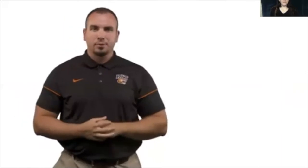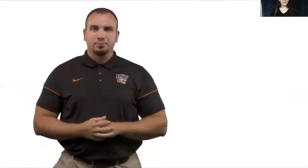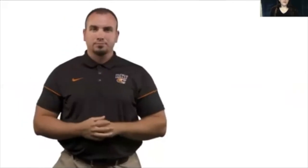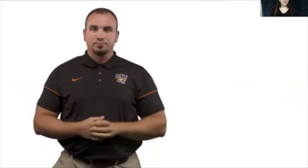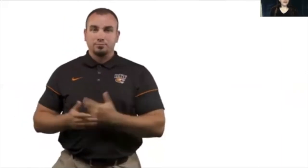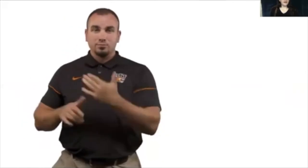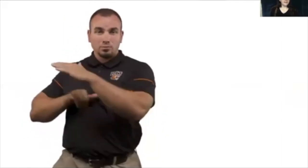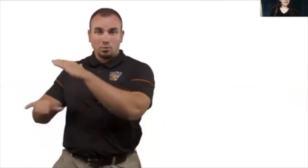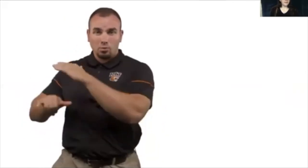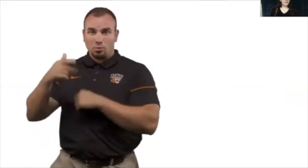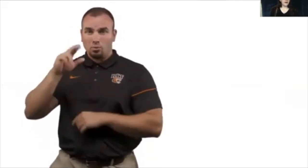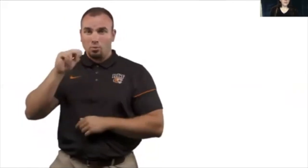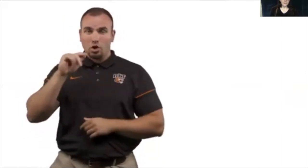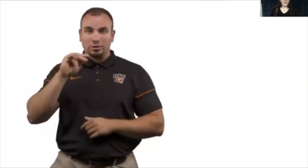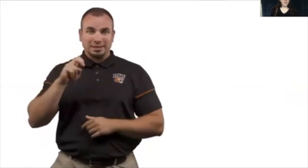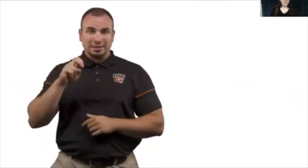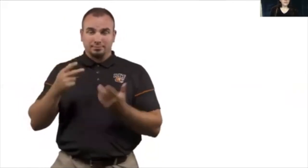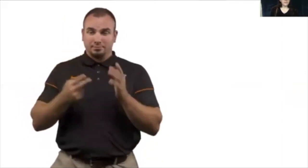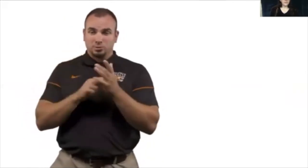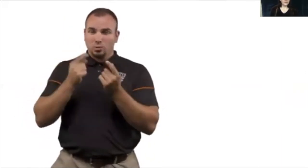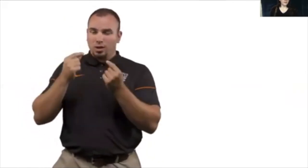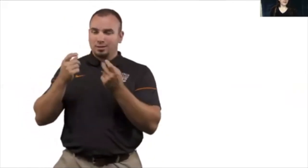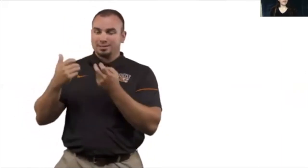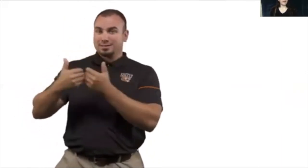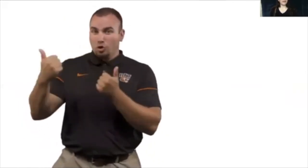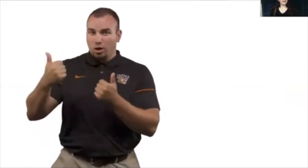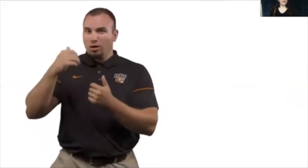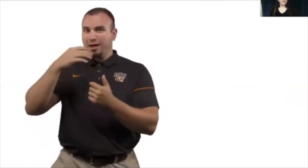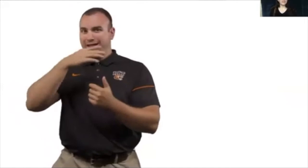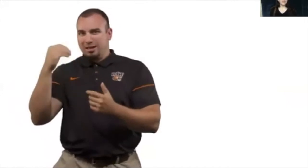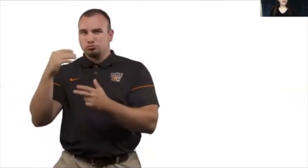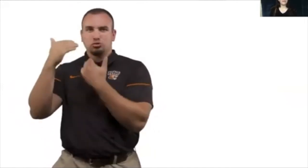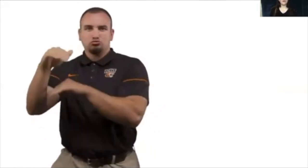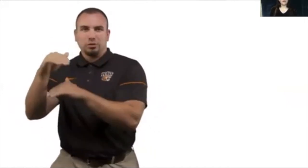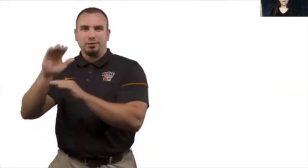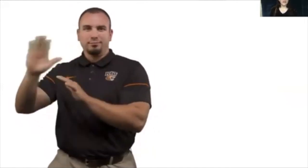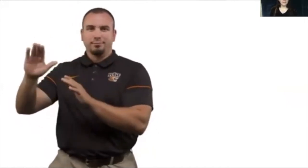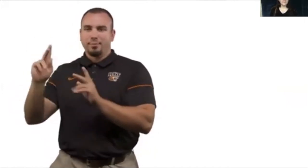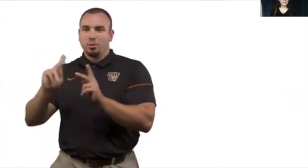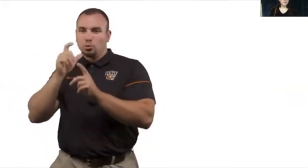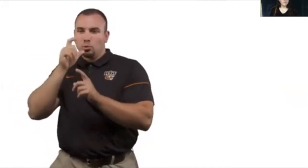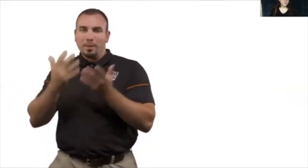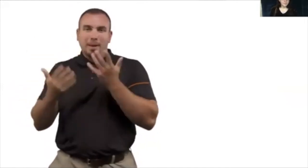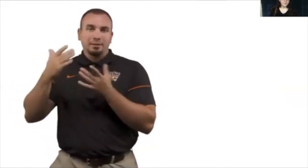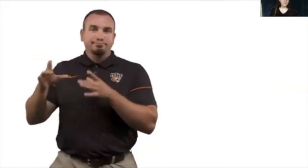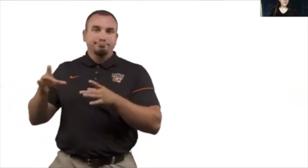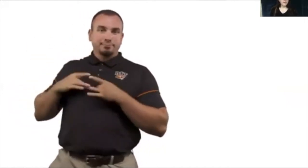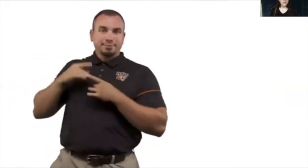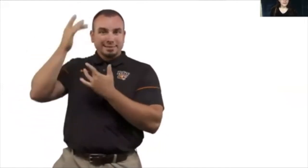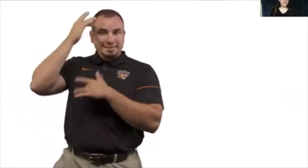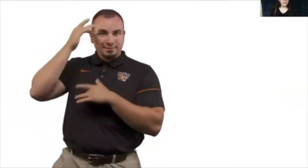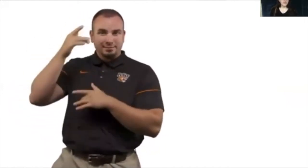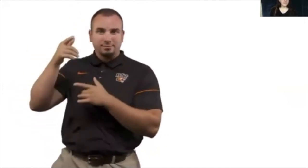other people, and you're isolating from other people to make sure that they do not get sick. If you're quarantining,